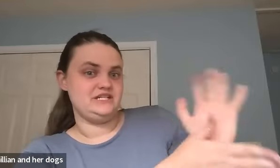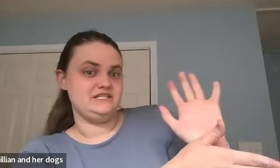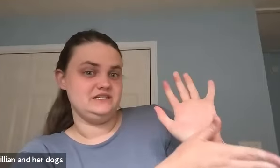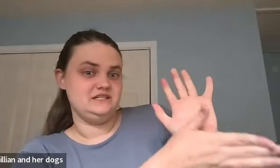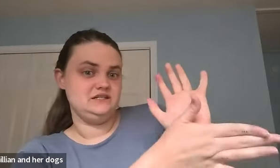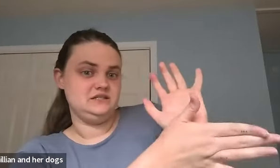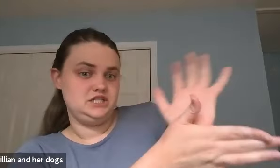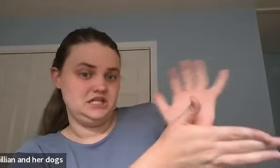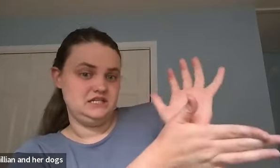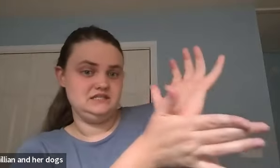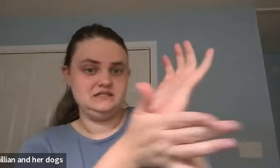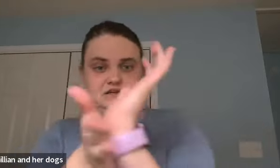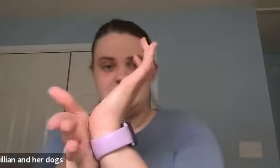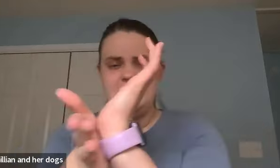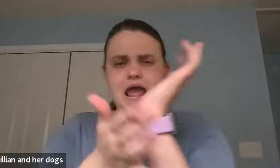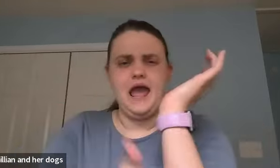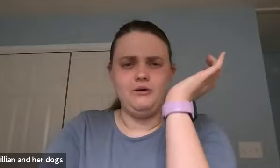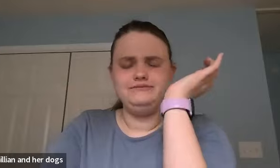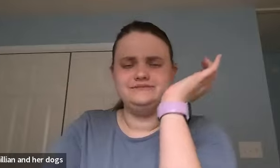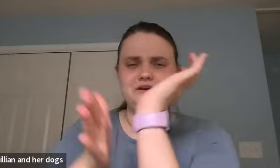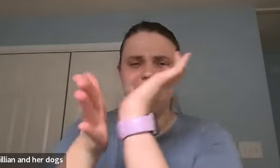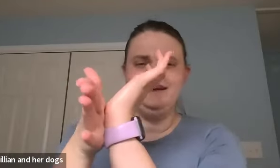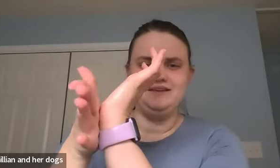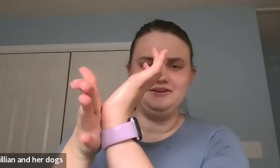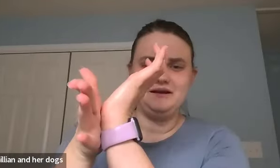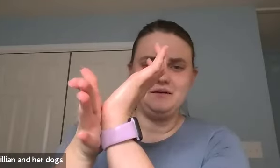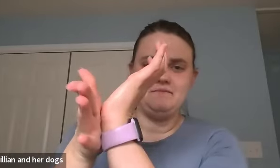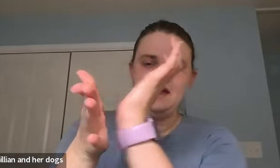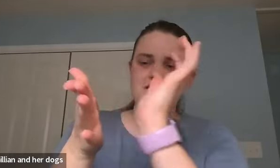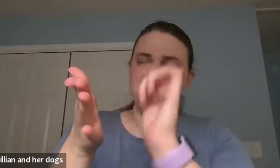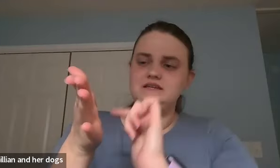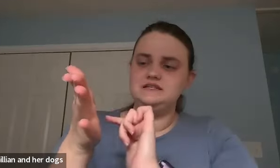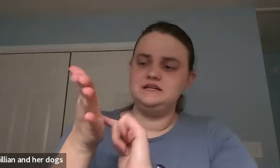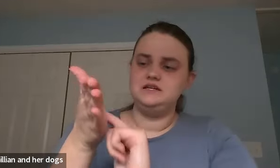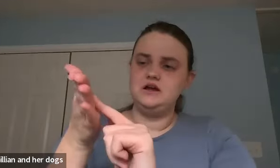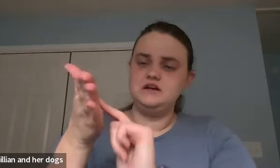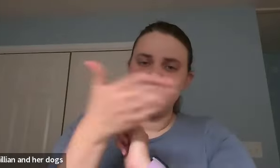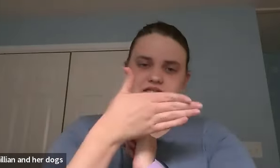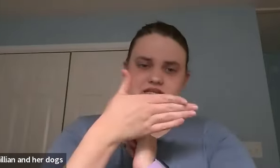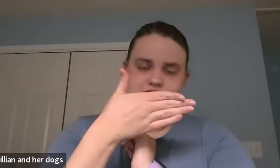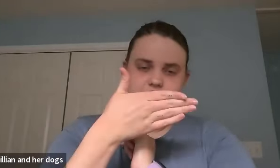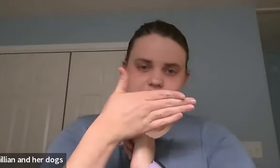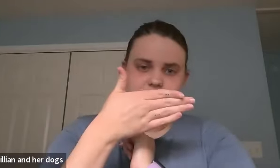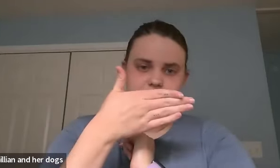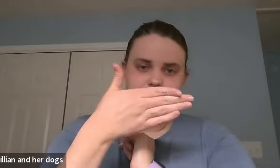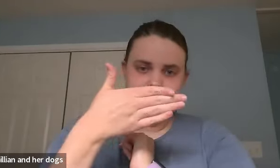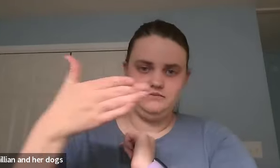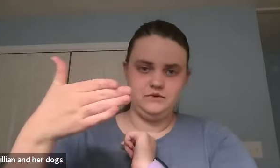is cheese. And you're going to have it, non-dominant is that sideways